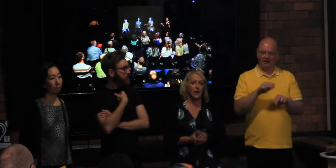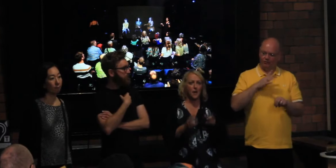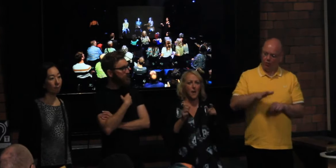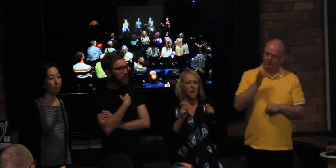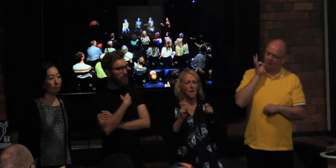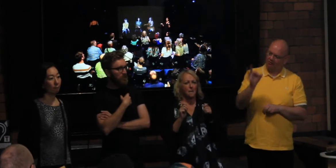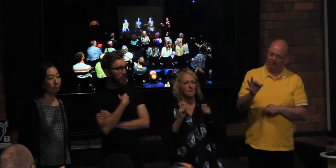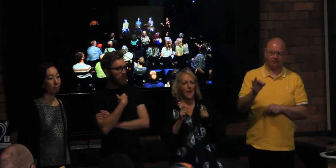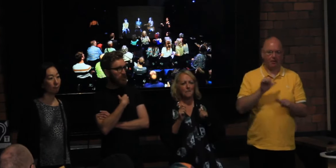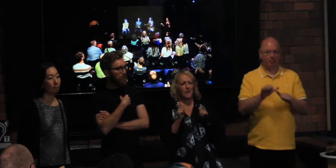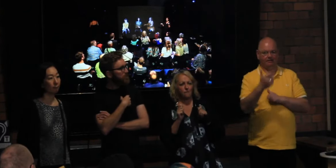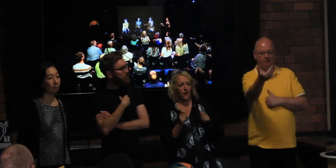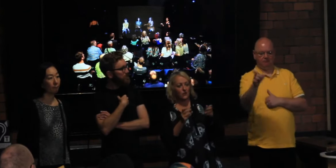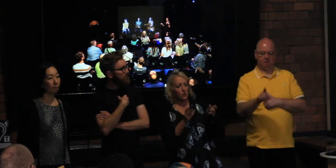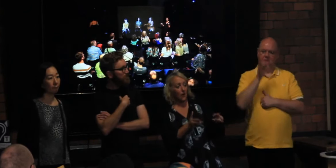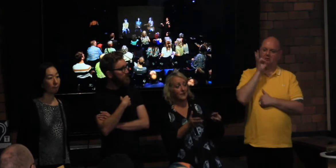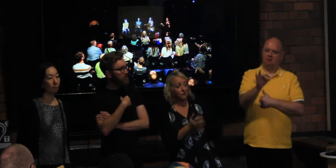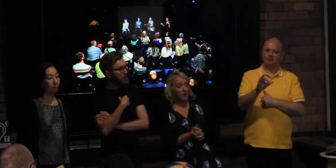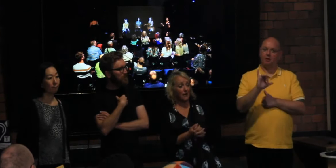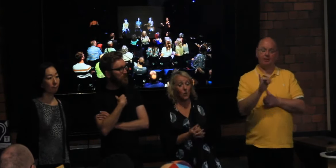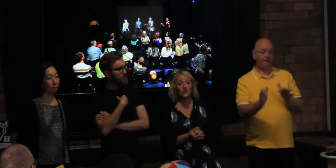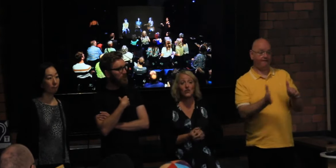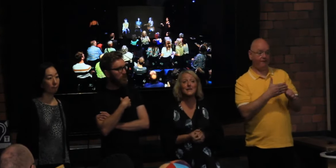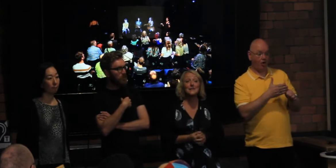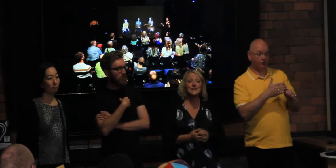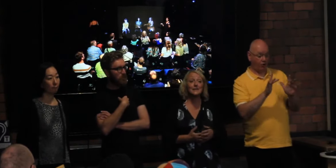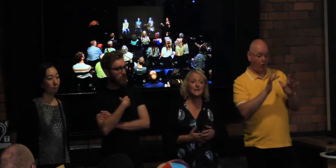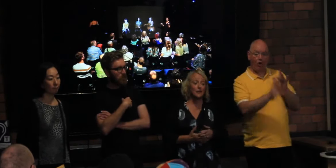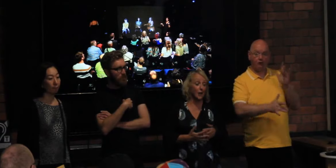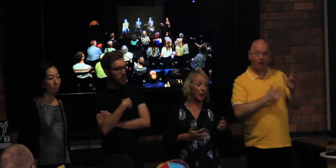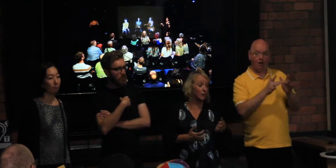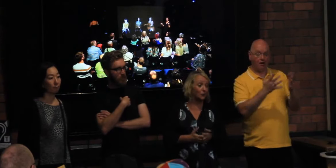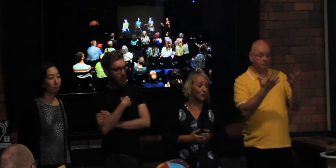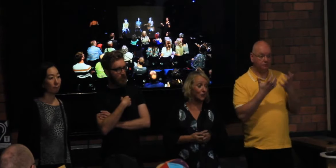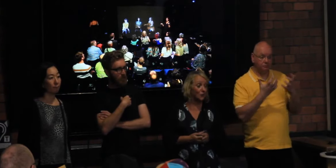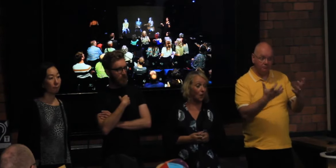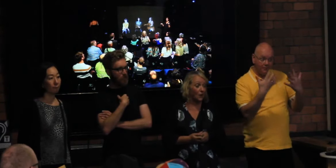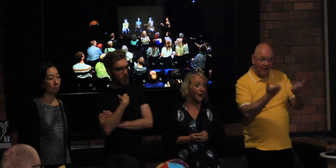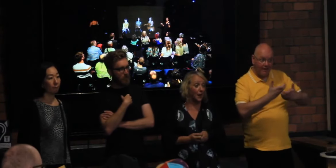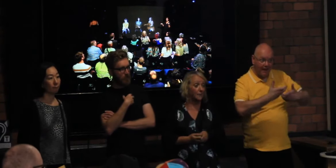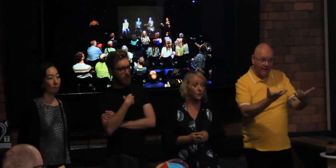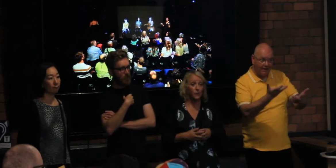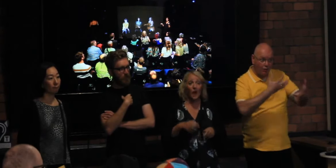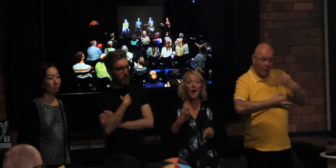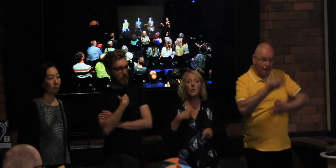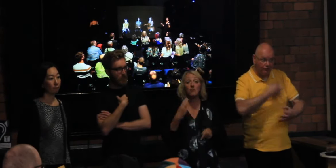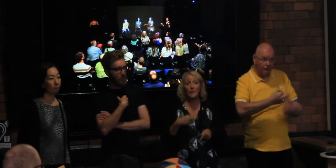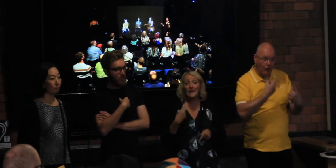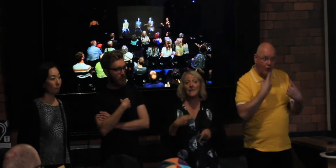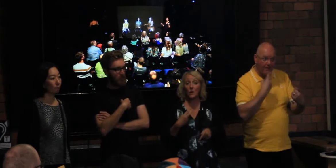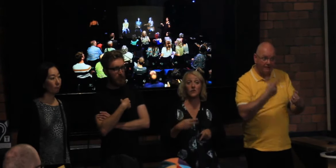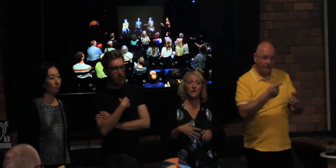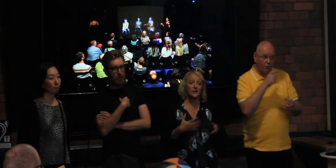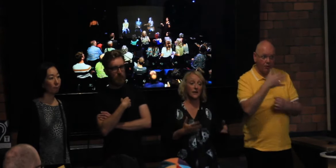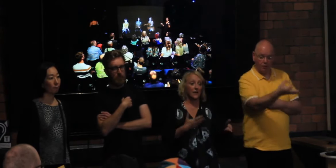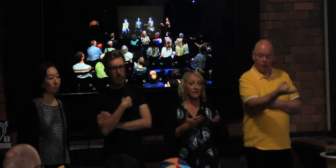question. Maybe first to ask if there are any questions that are coming through online. I will repeat